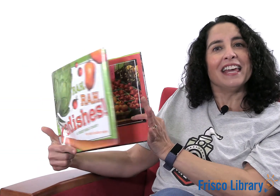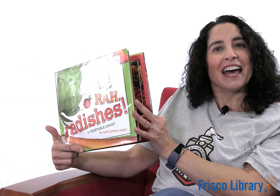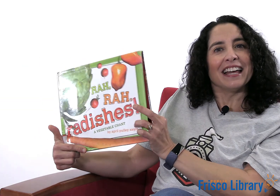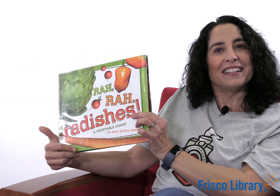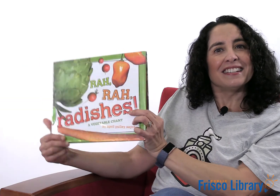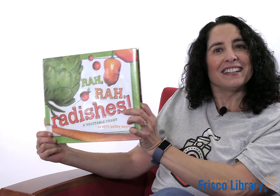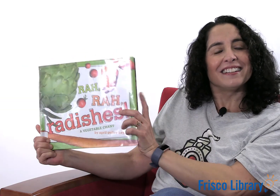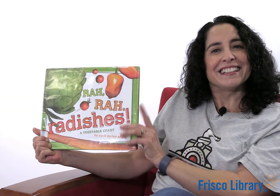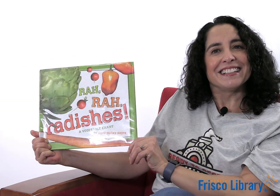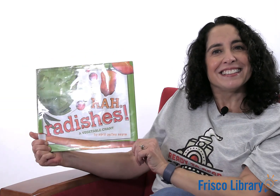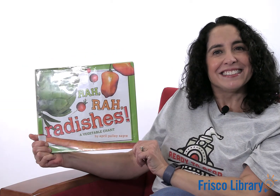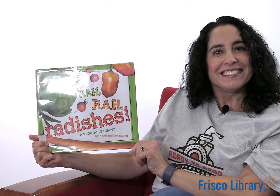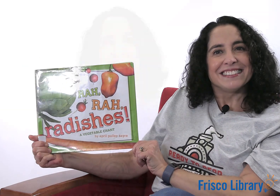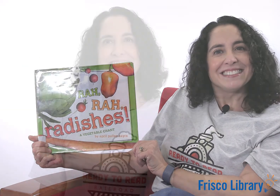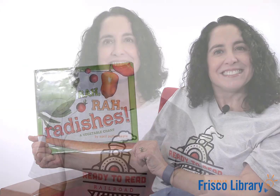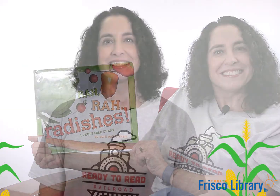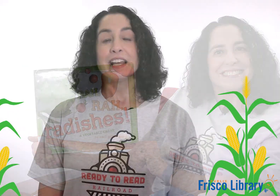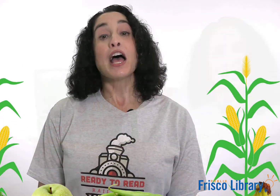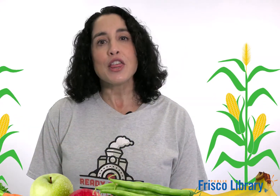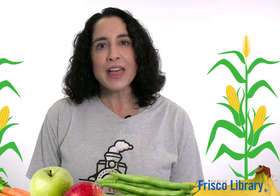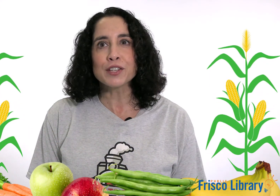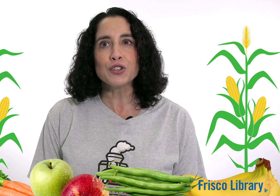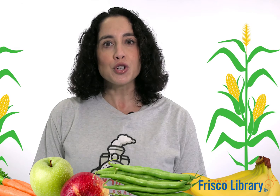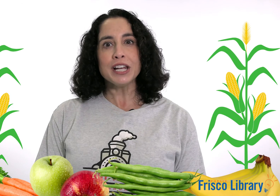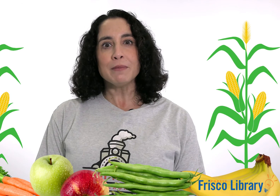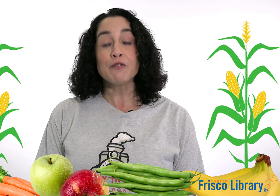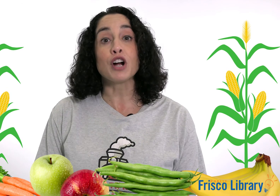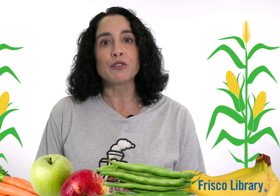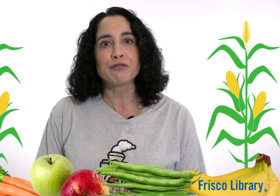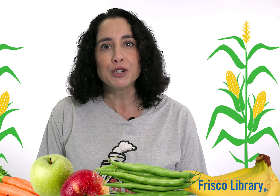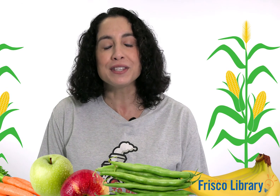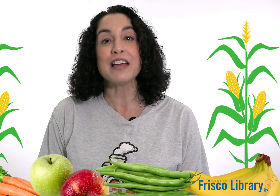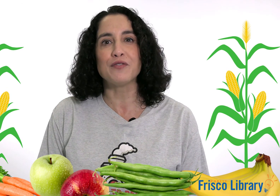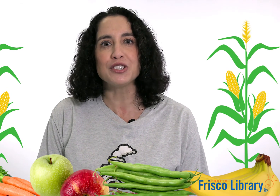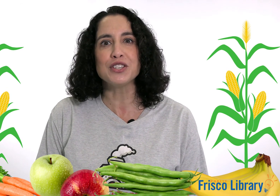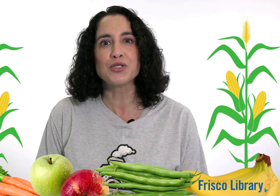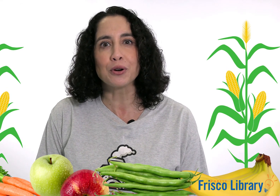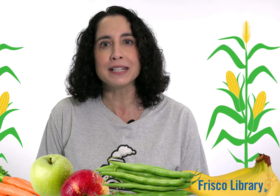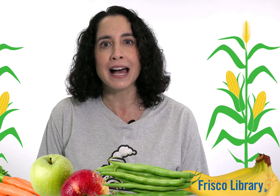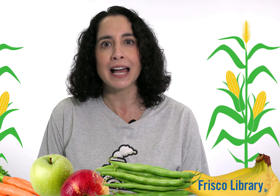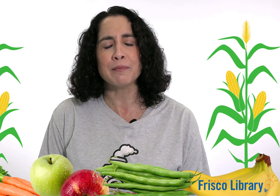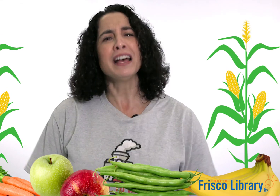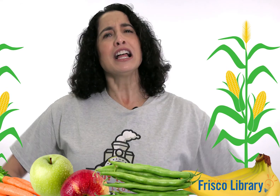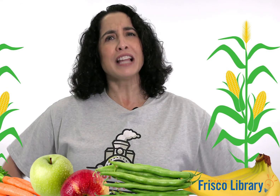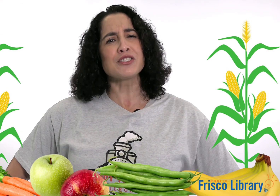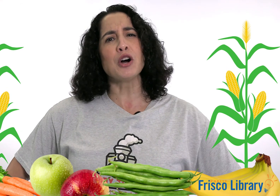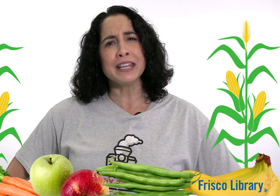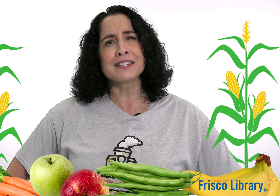end thanks for joining me for our fruits and veggies story time let's go eat